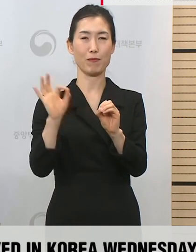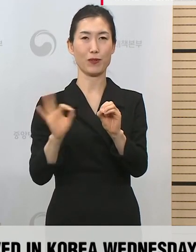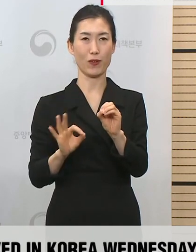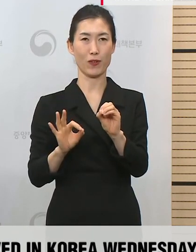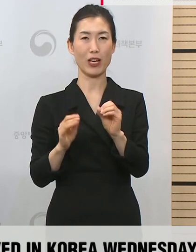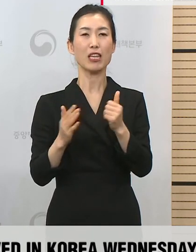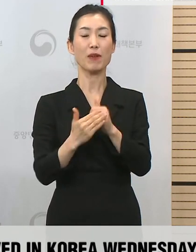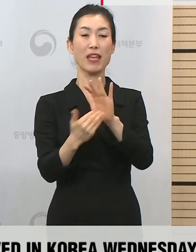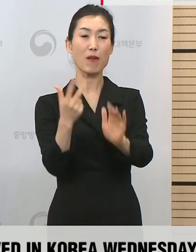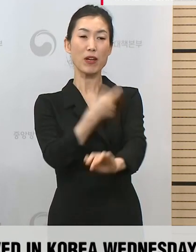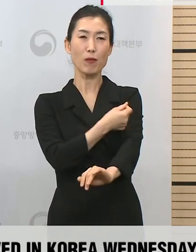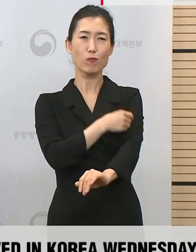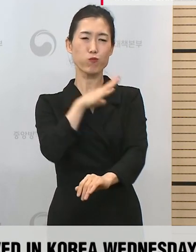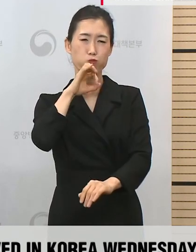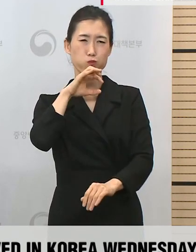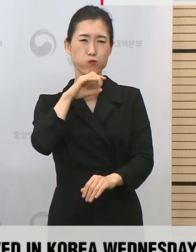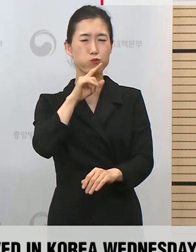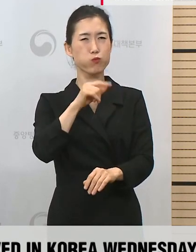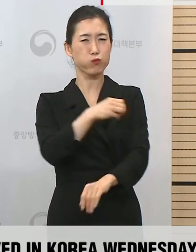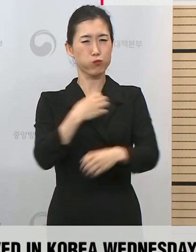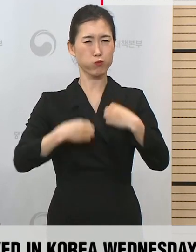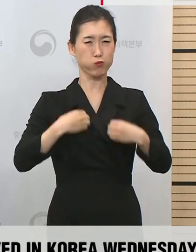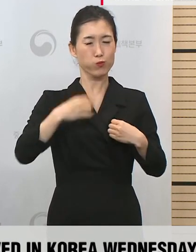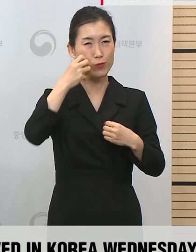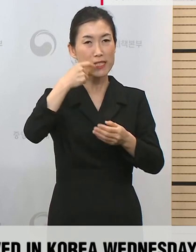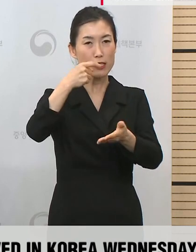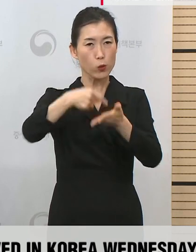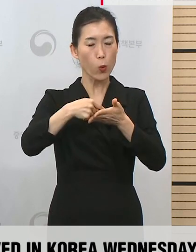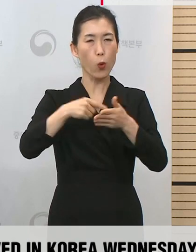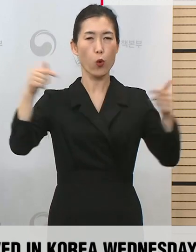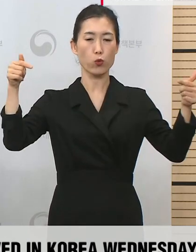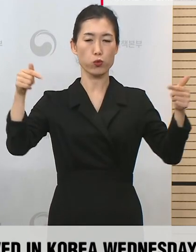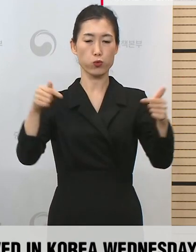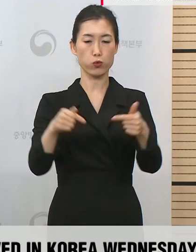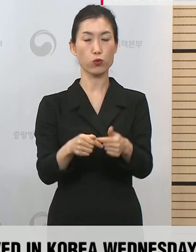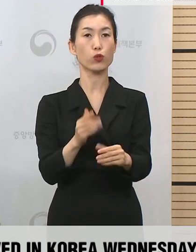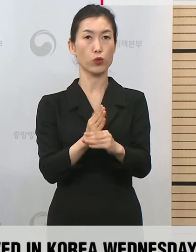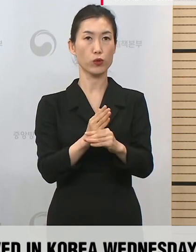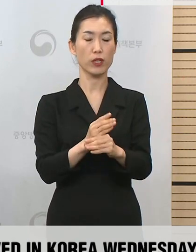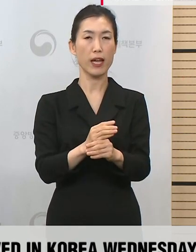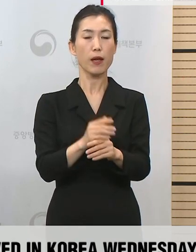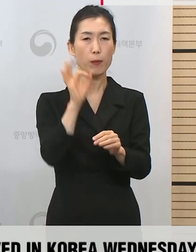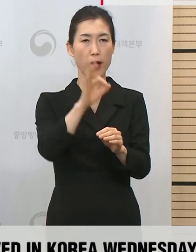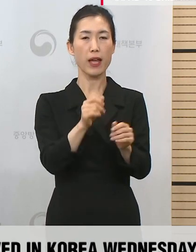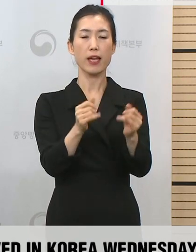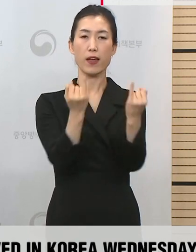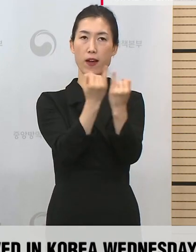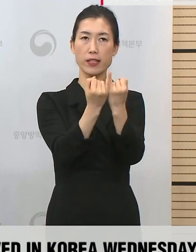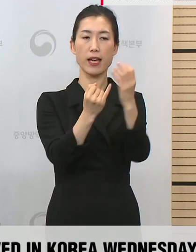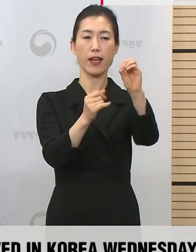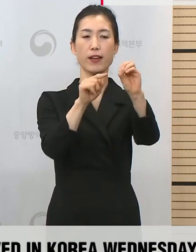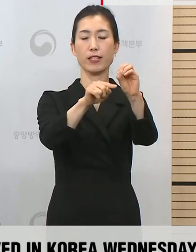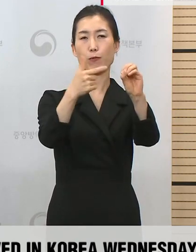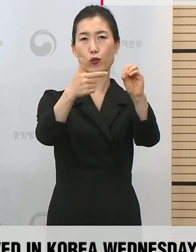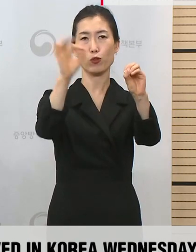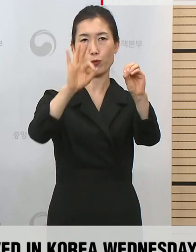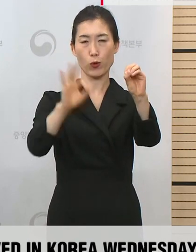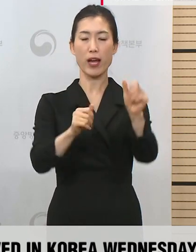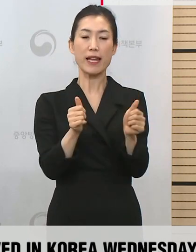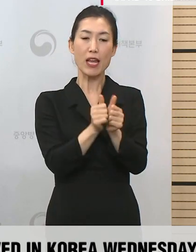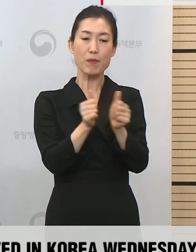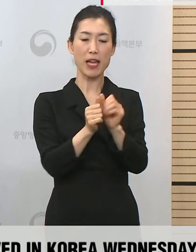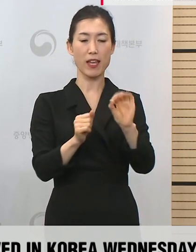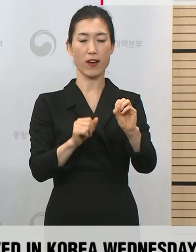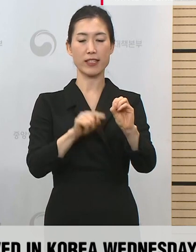However, this decreased to about 0.9% on the ninth week of inoculation rollout. And by age,